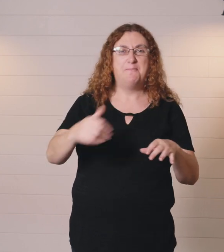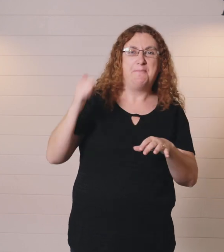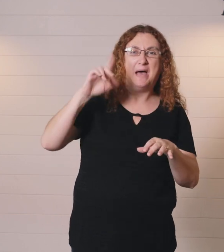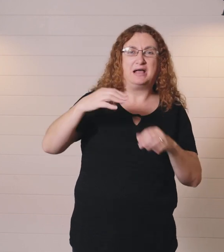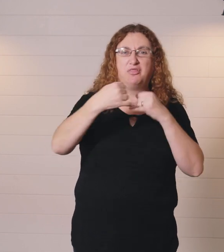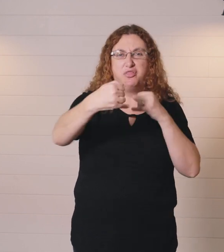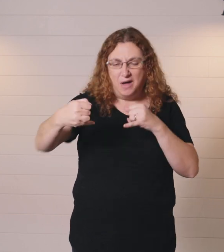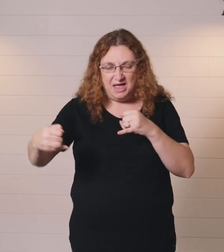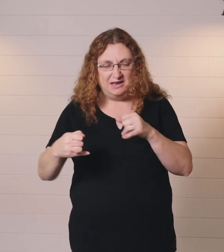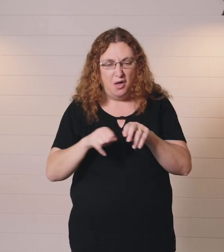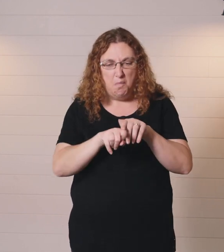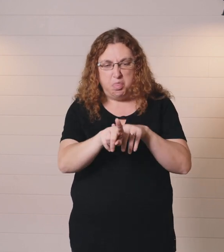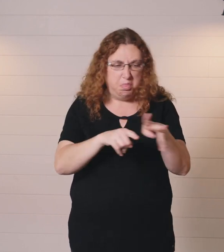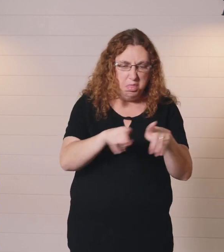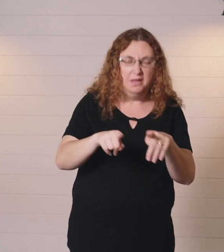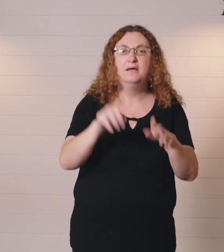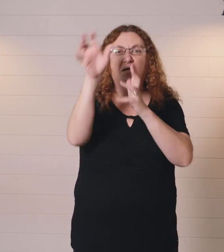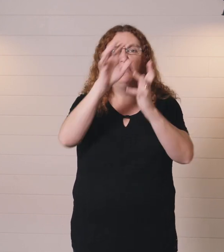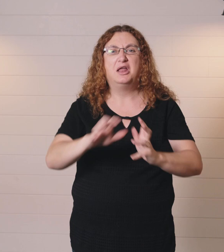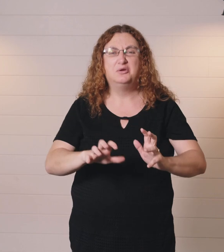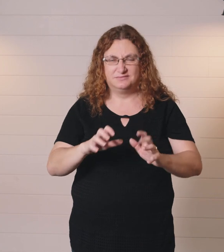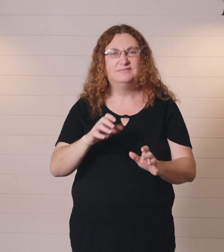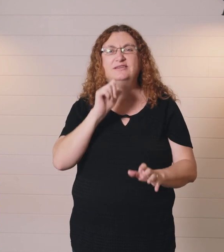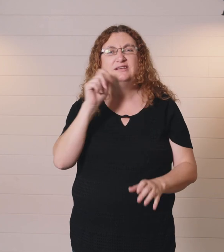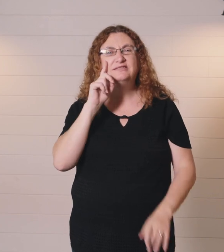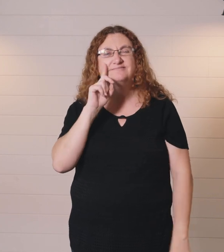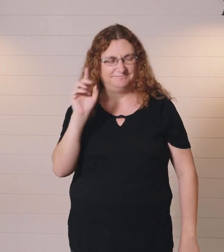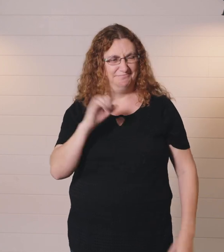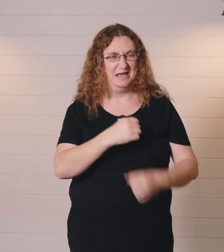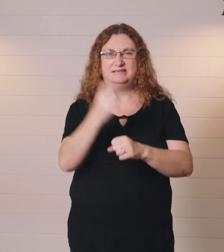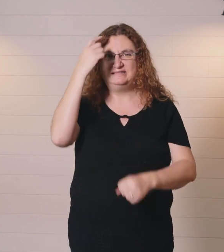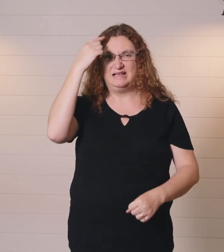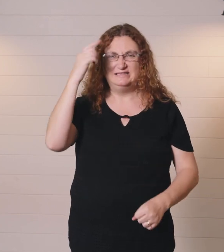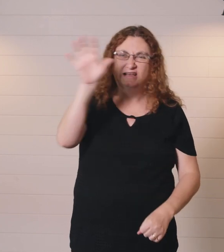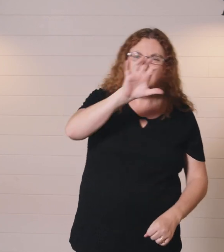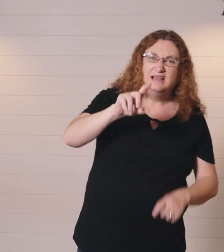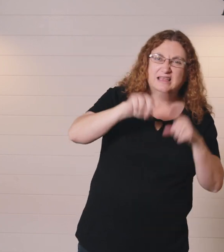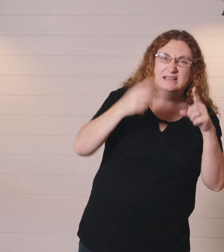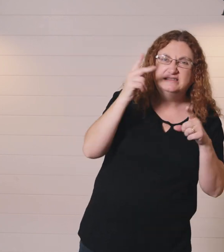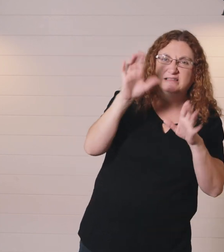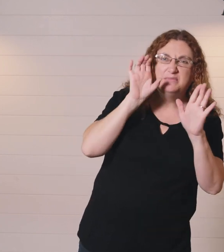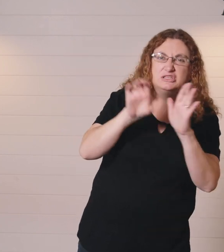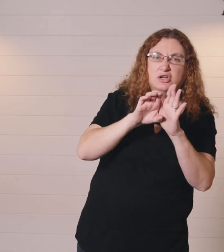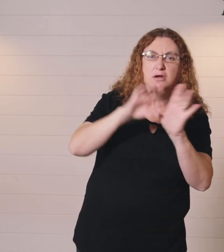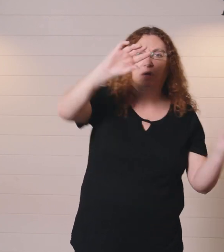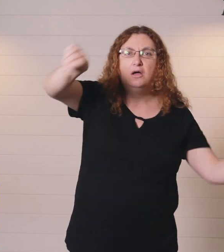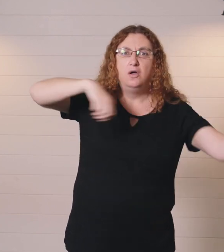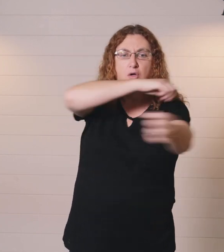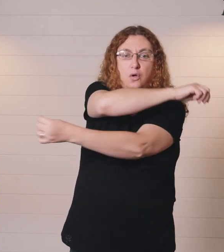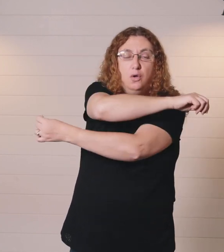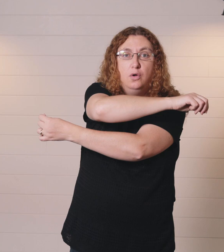various colors. And the patterns make no sense until you walk to the other side and you see what that master artisan is